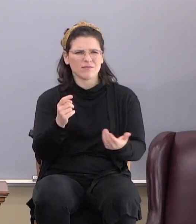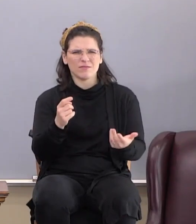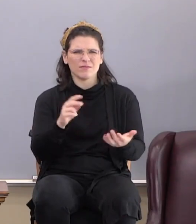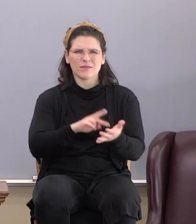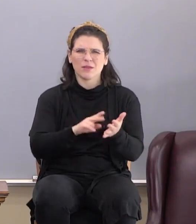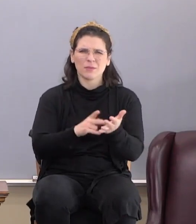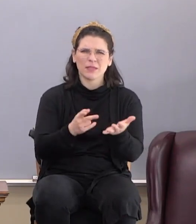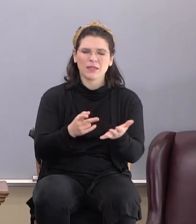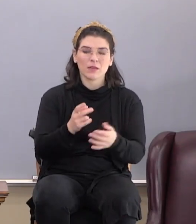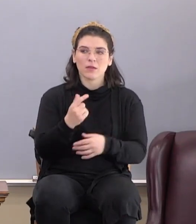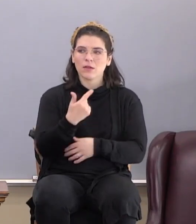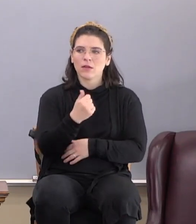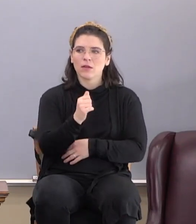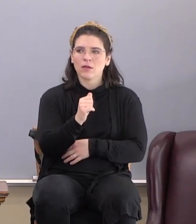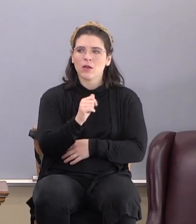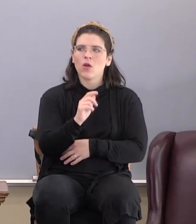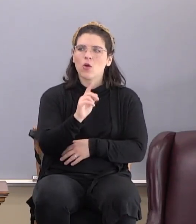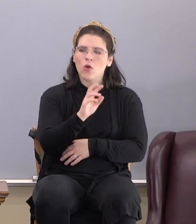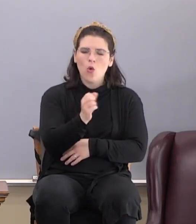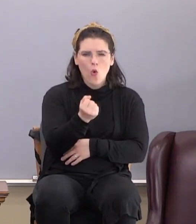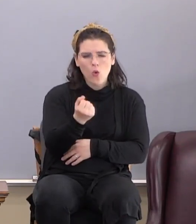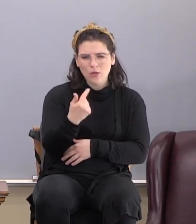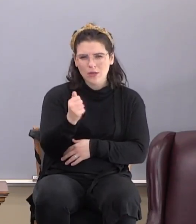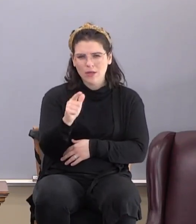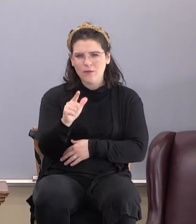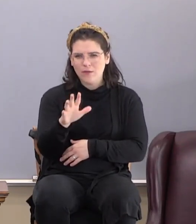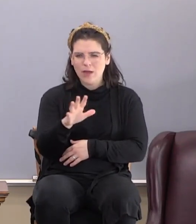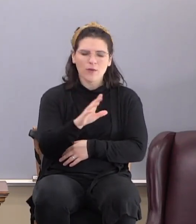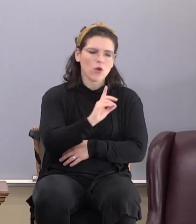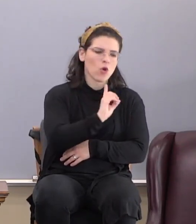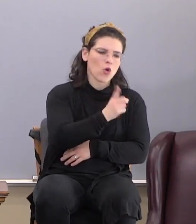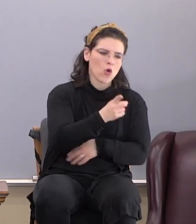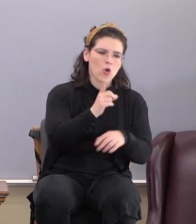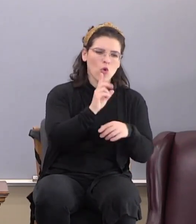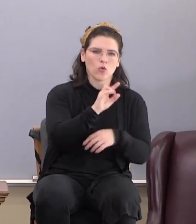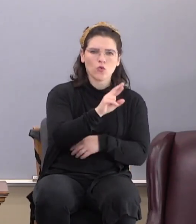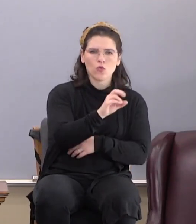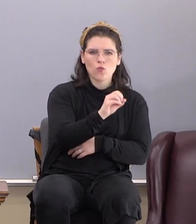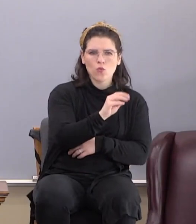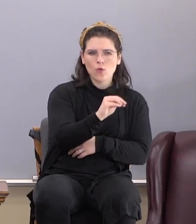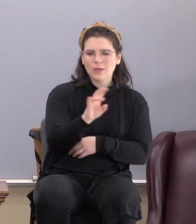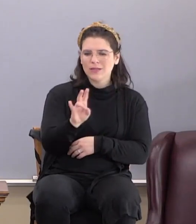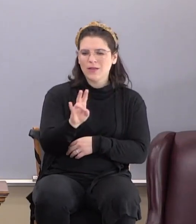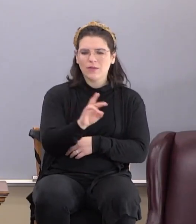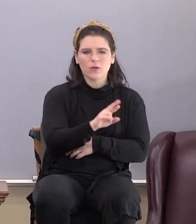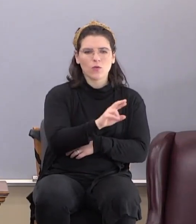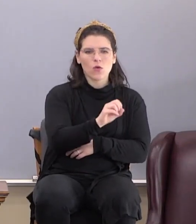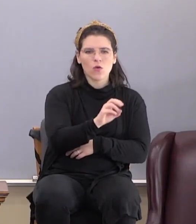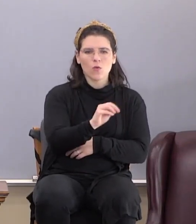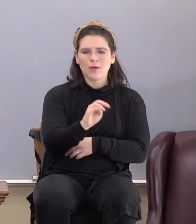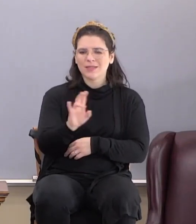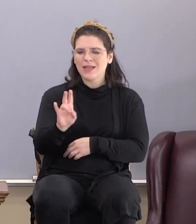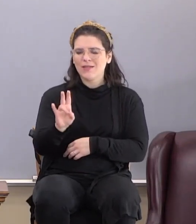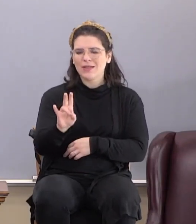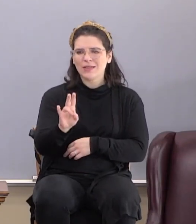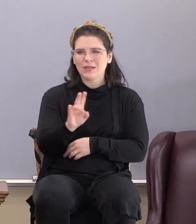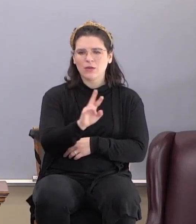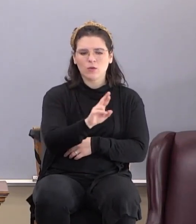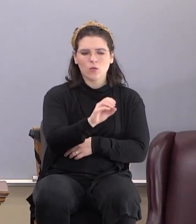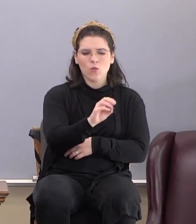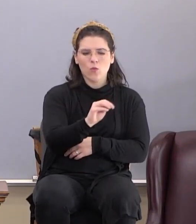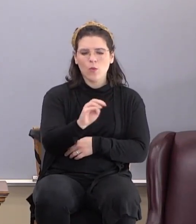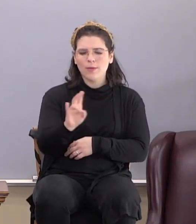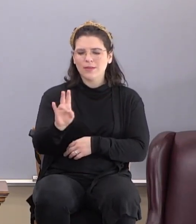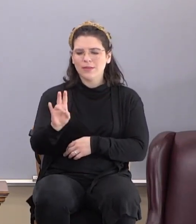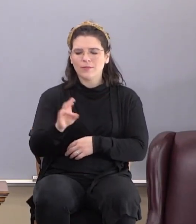there in Galatians chapter 5. Go to Romans chapter 7. There is innately an instinctive desire. There is